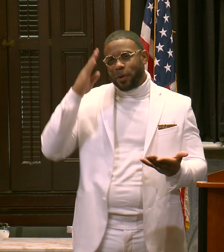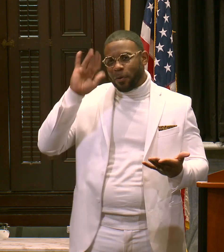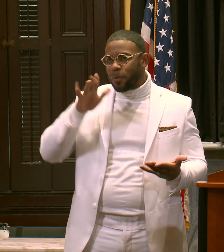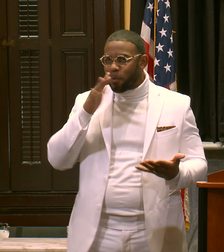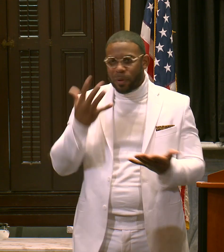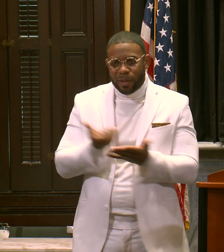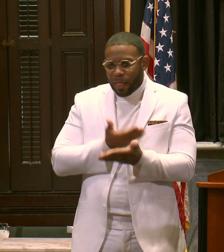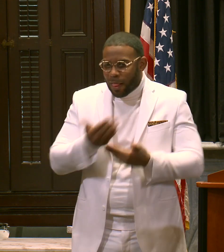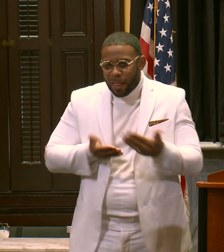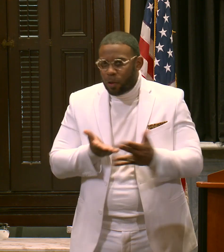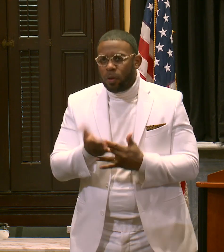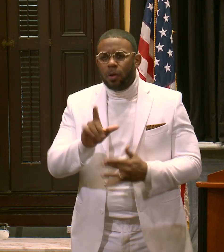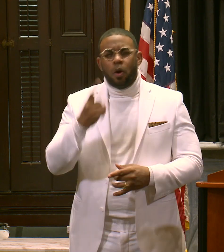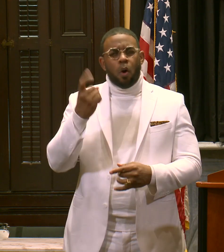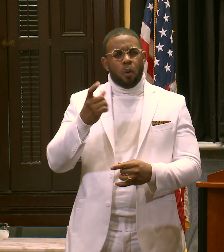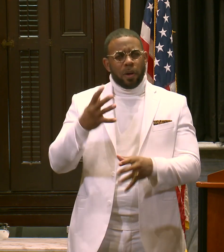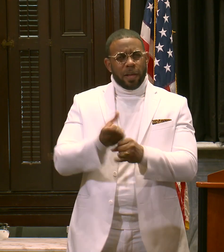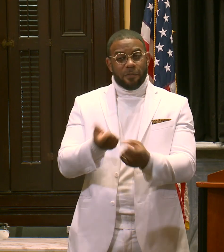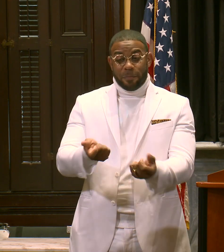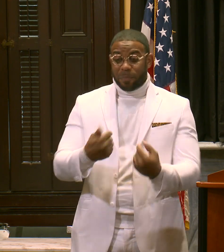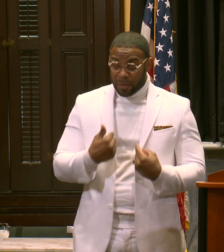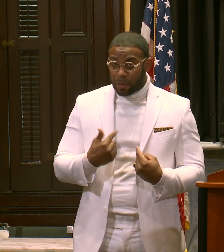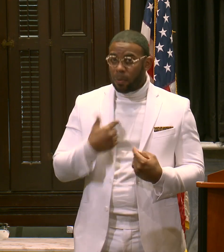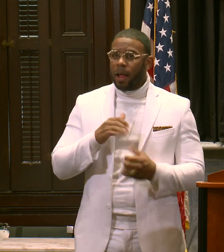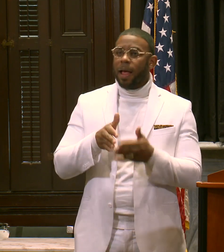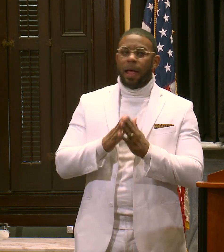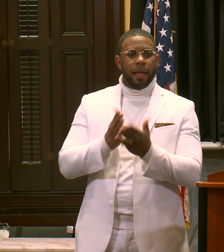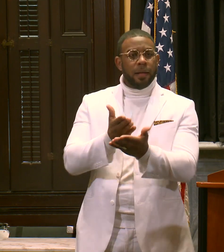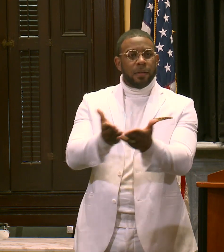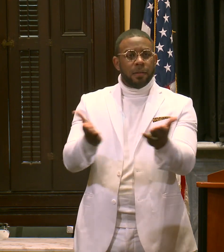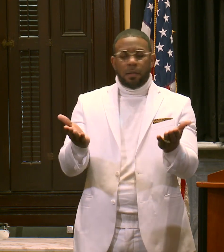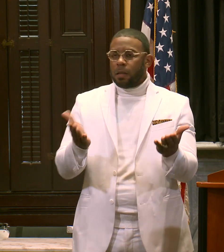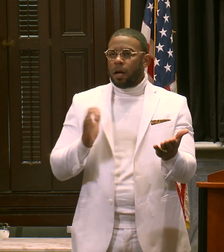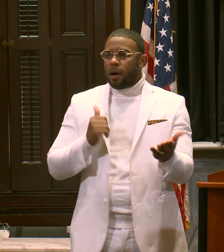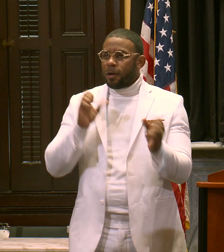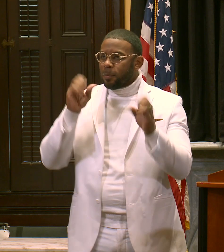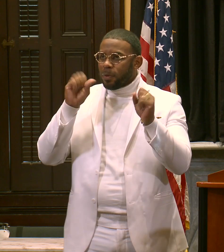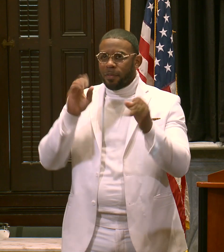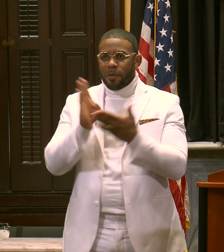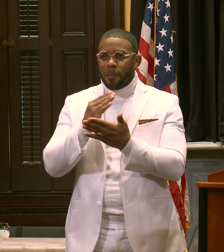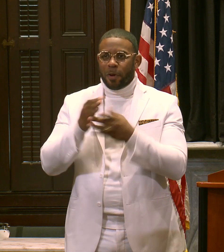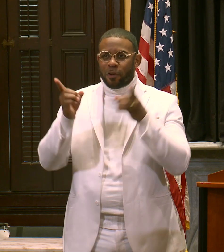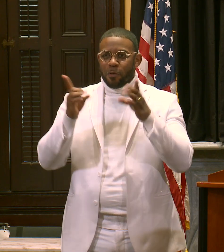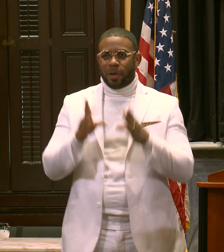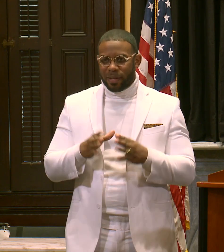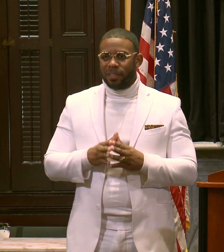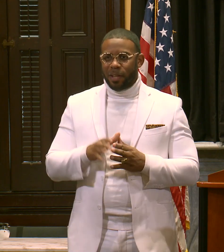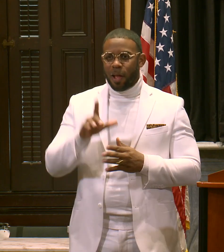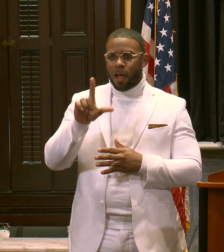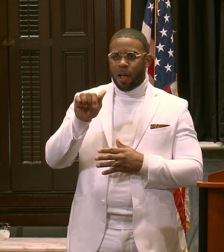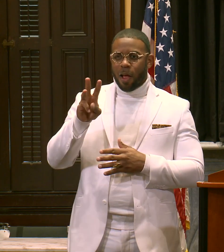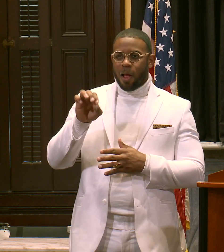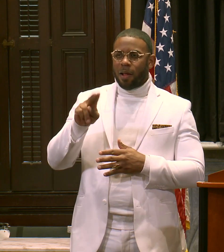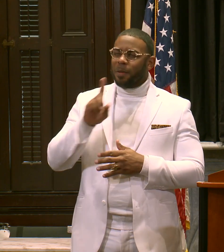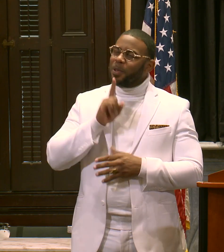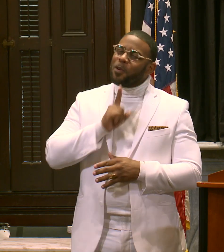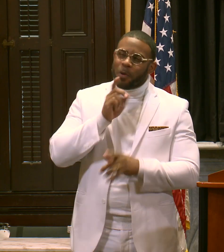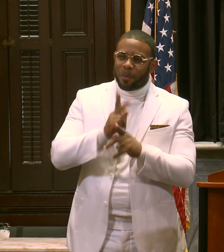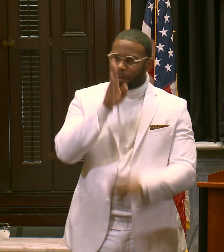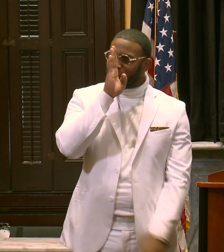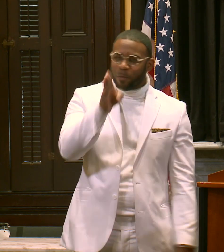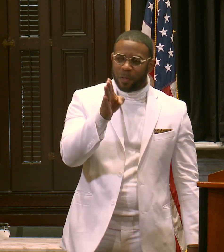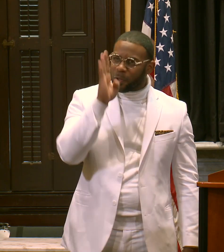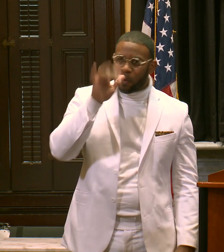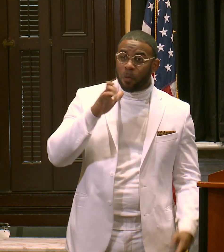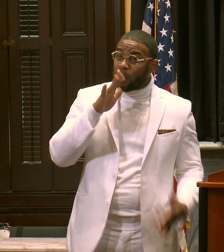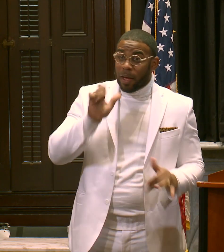that we'll get through it. But what you're always going to get from me, and what I ask our fabulous budget director, Laura Lawson, to do is be real with people and know